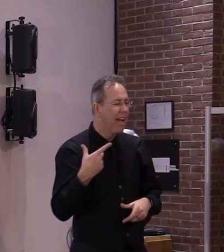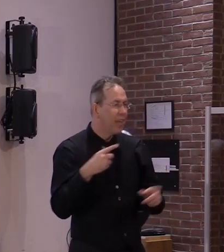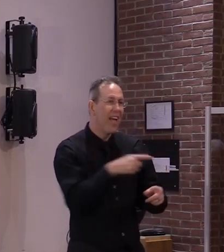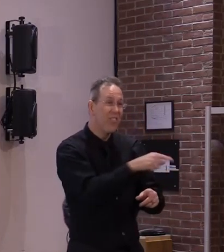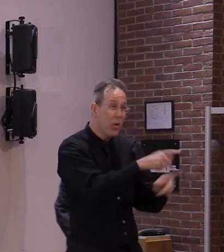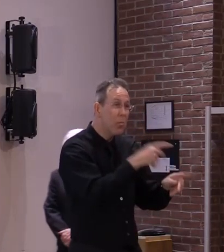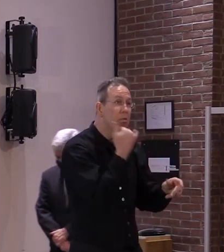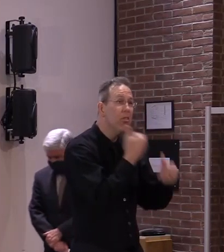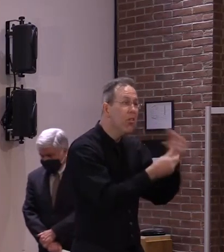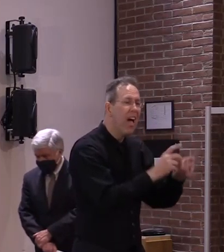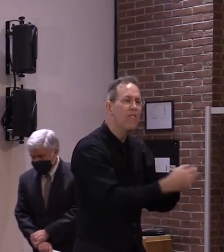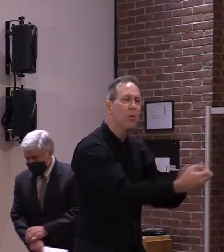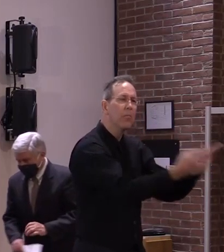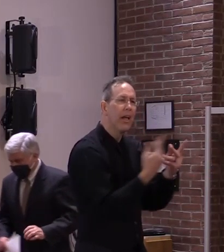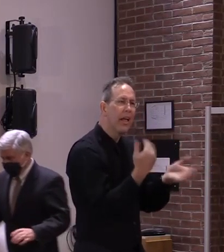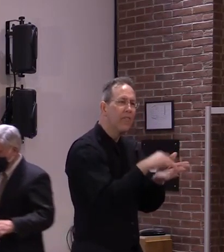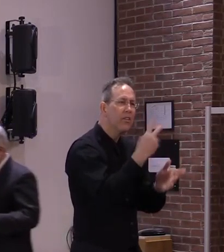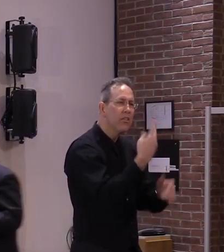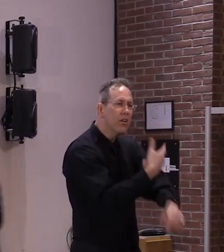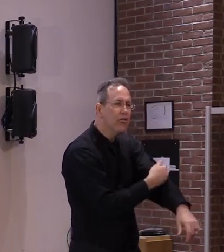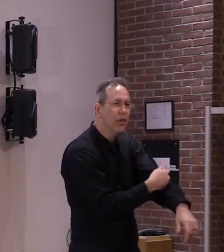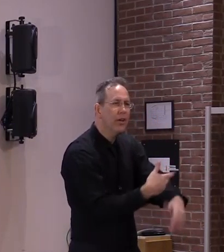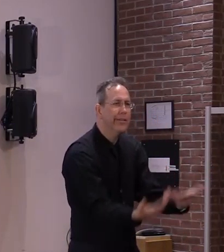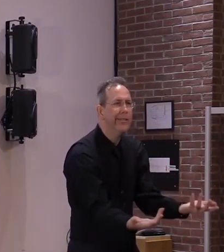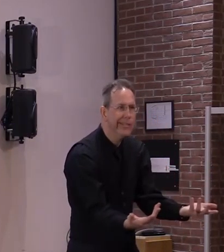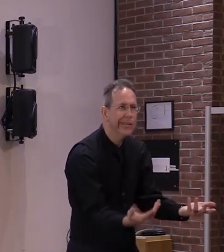So, Secretary Smith, anything to add?